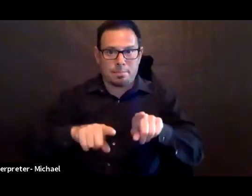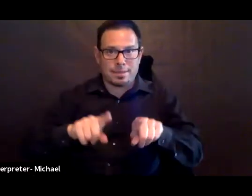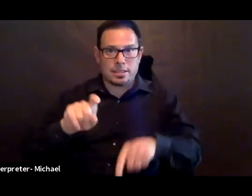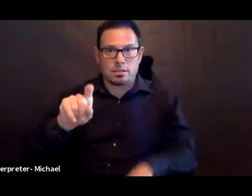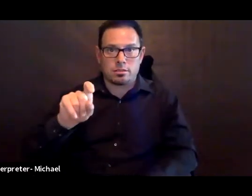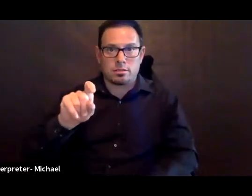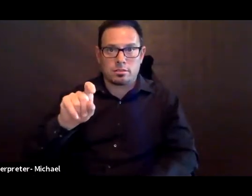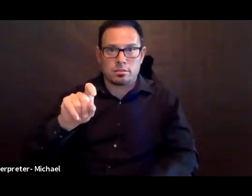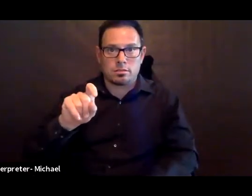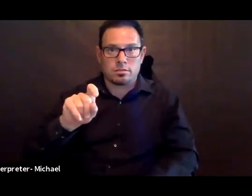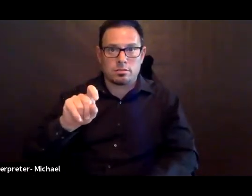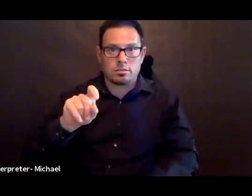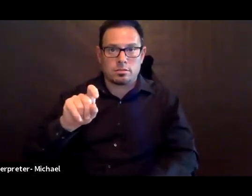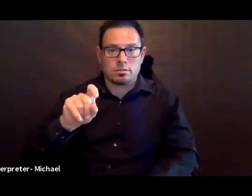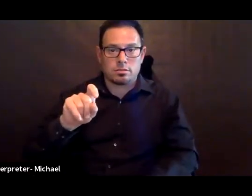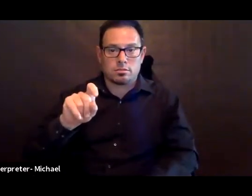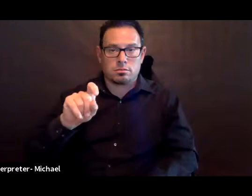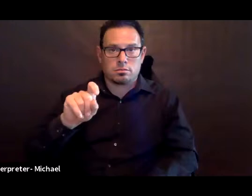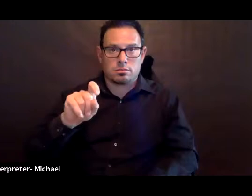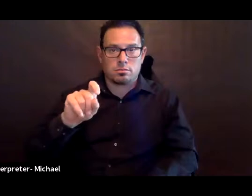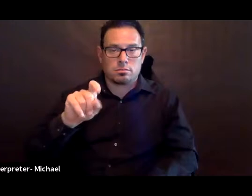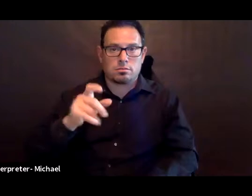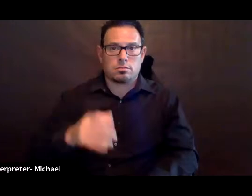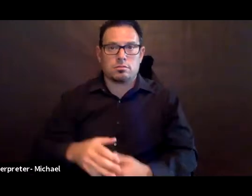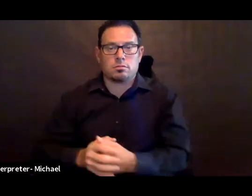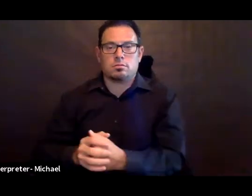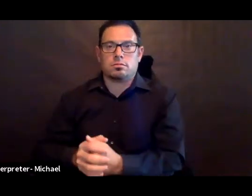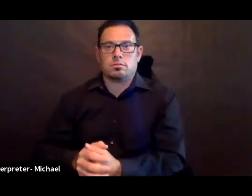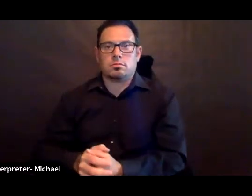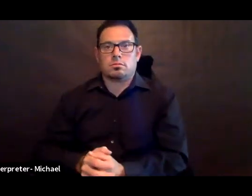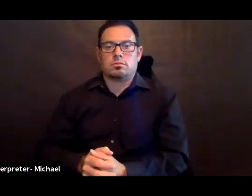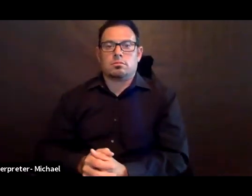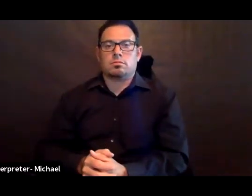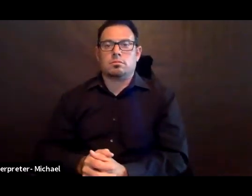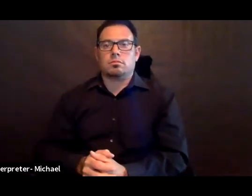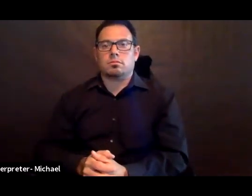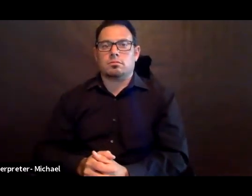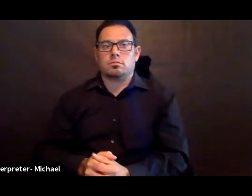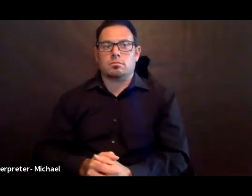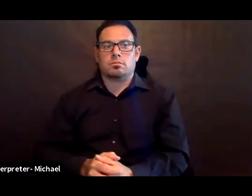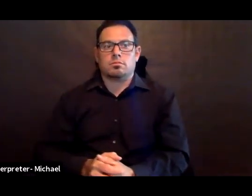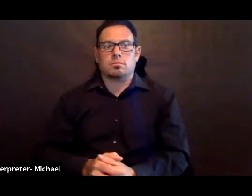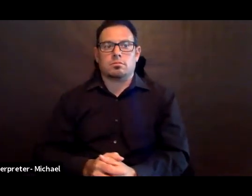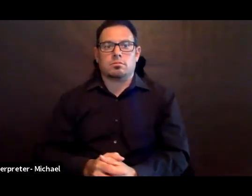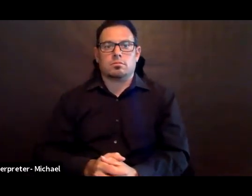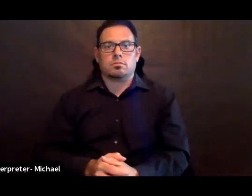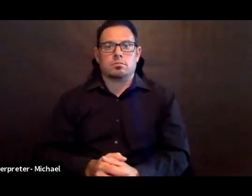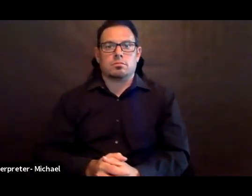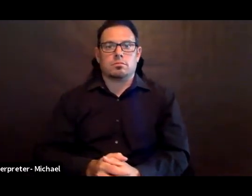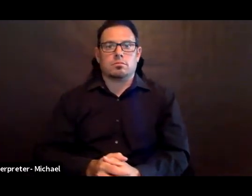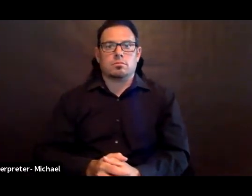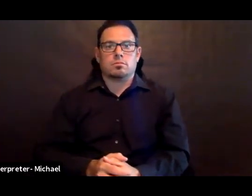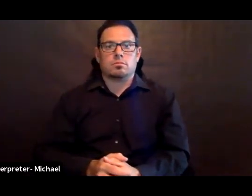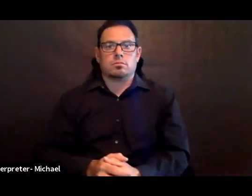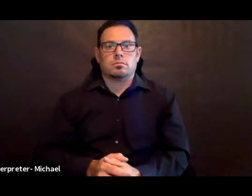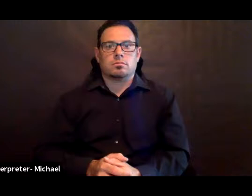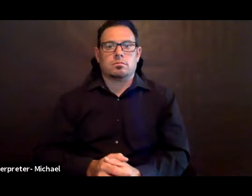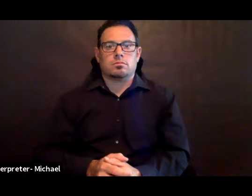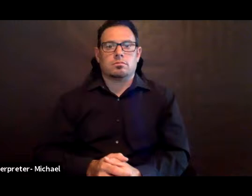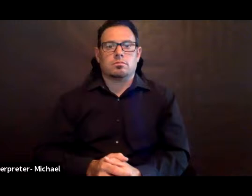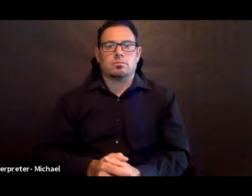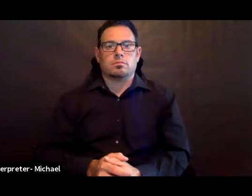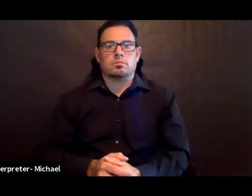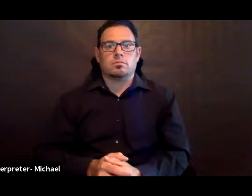is in some remote case, if this were to evolve the way that we don't want it to evolve, might that have to happen again?